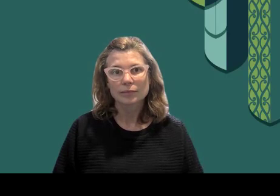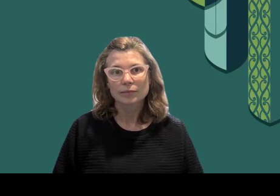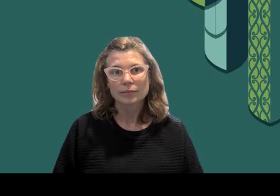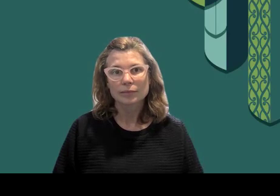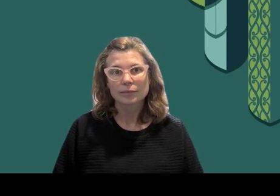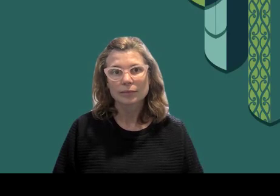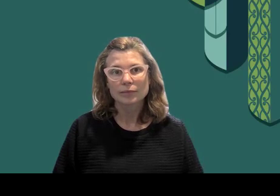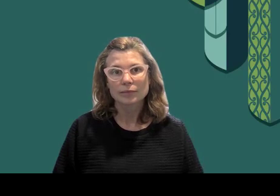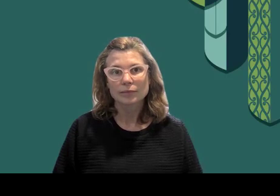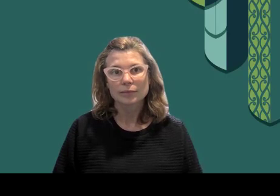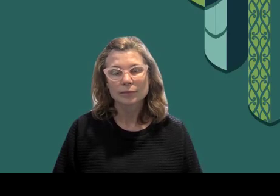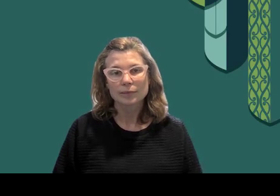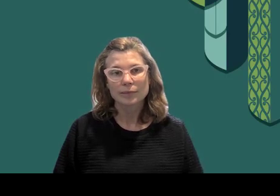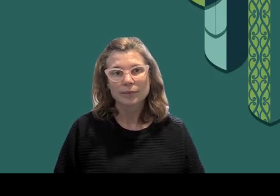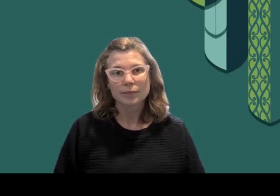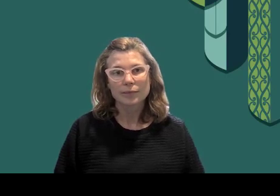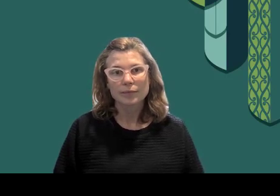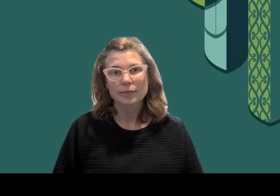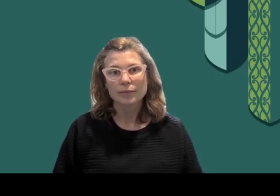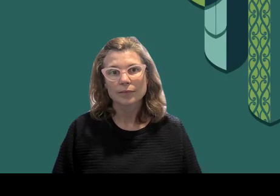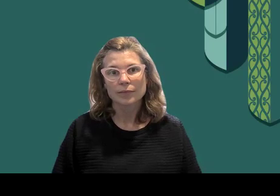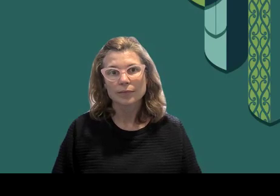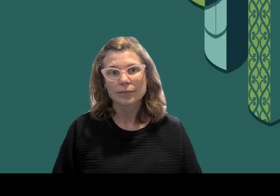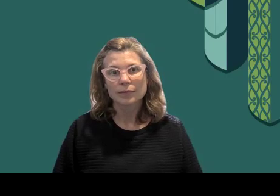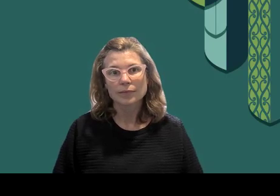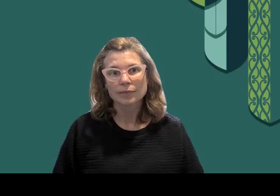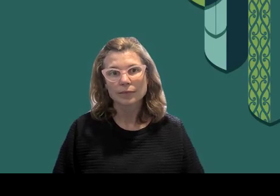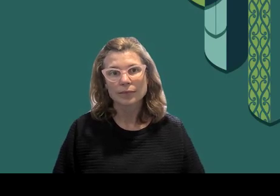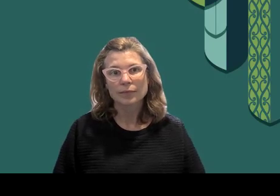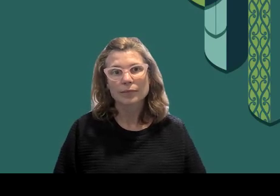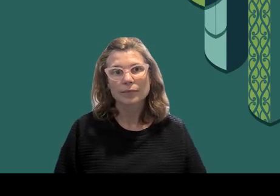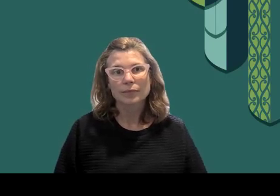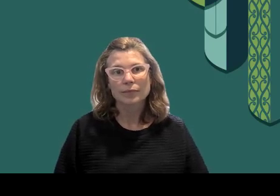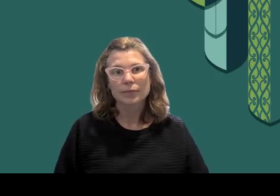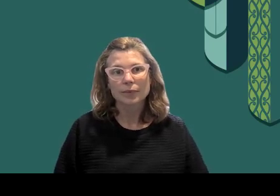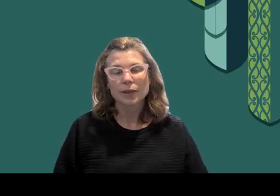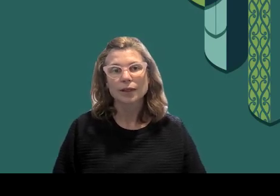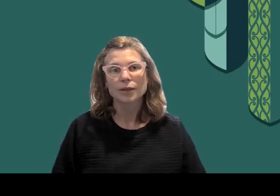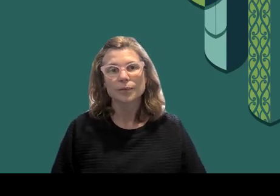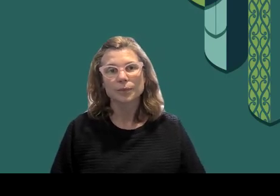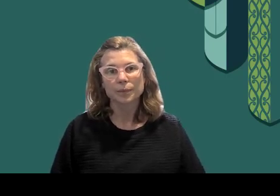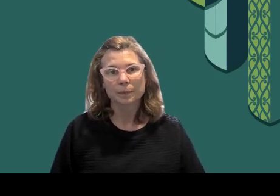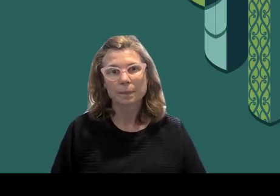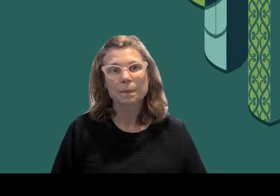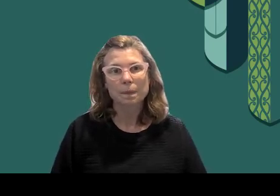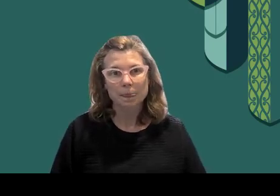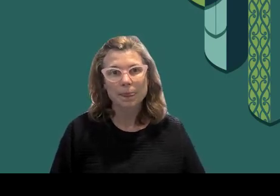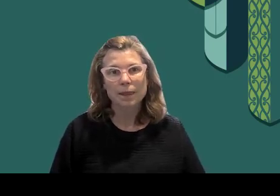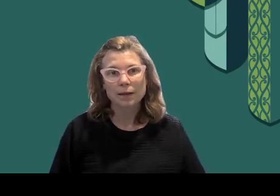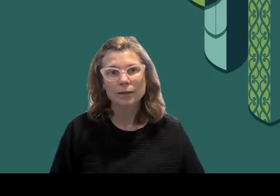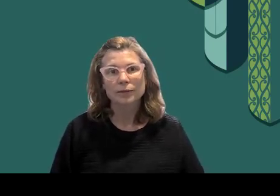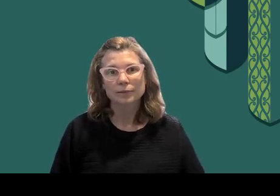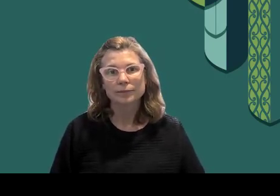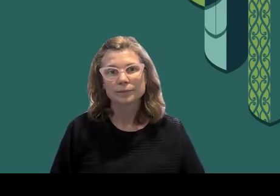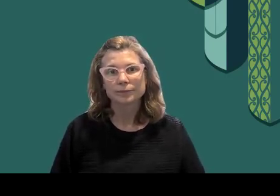go, okay, that must be super frustrating for me. Tell me how you want it fixed. Yeah. So